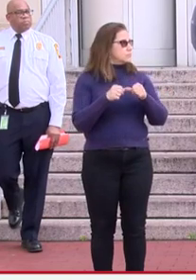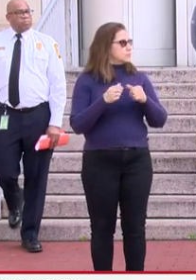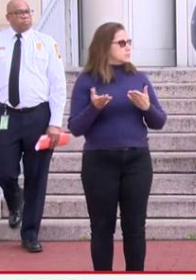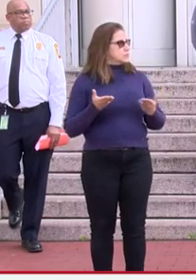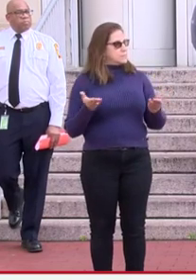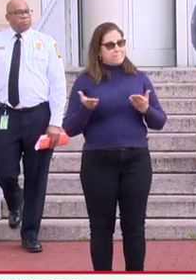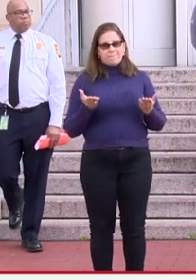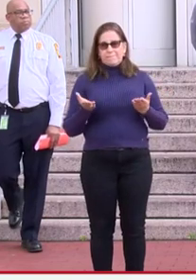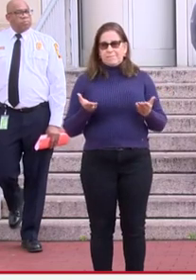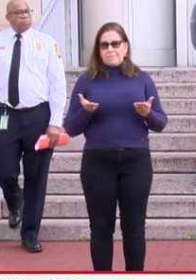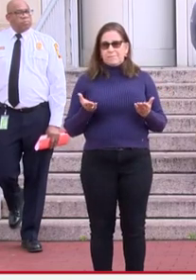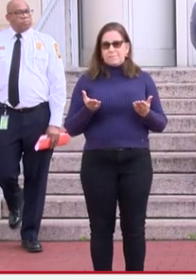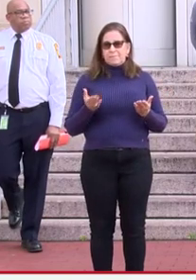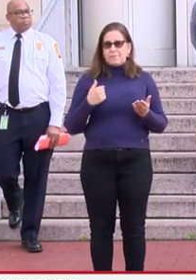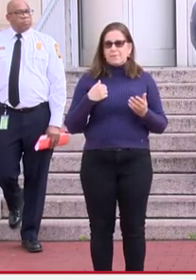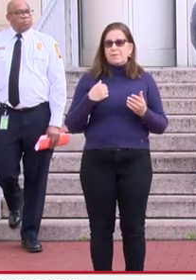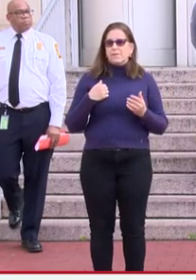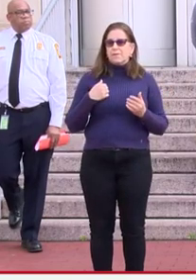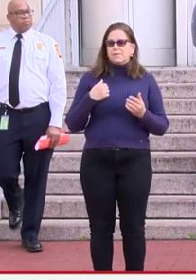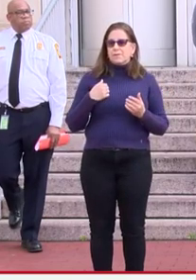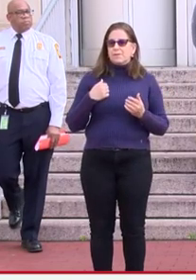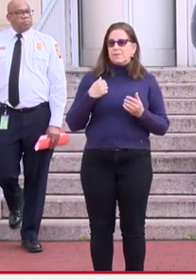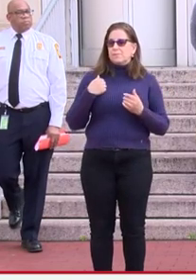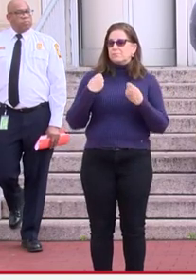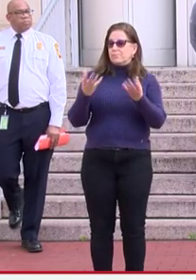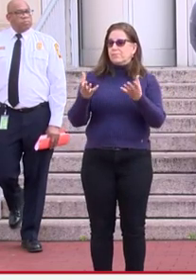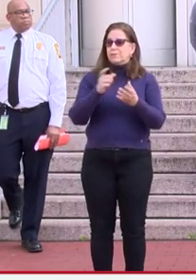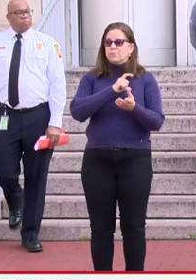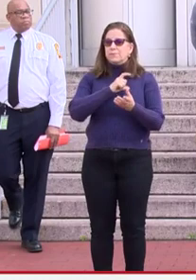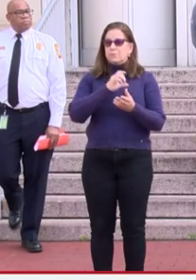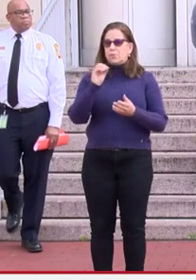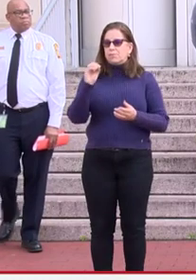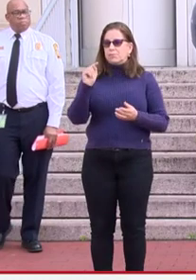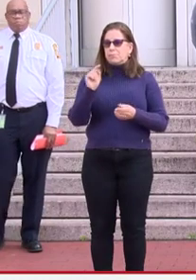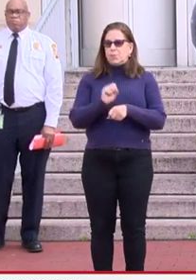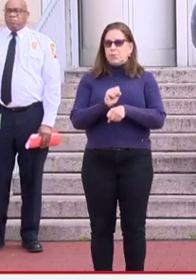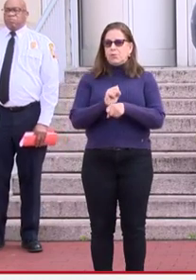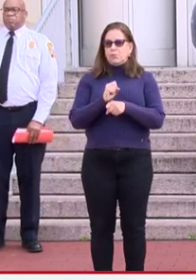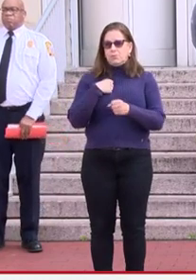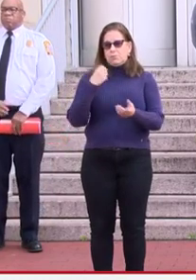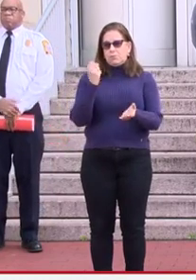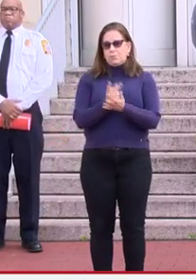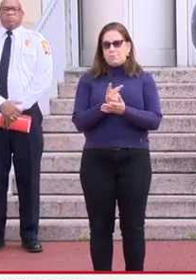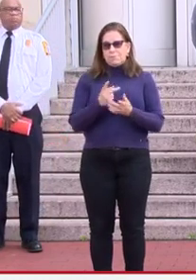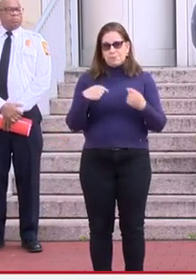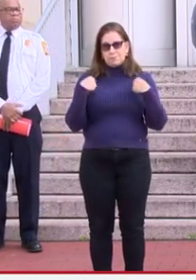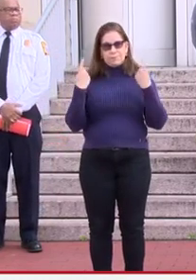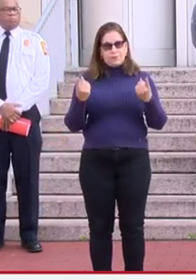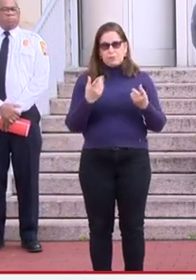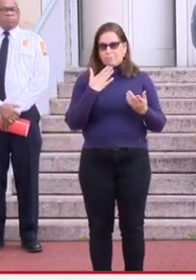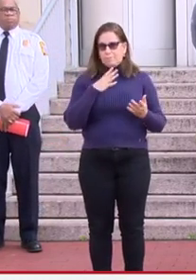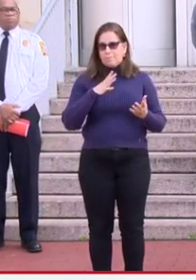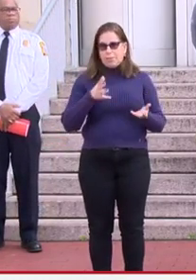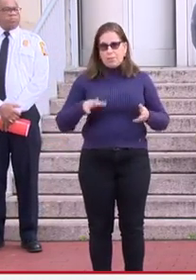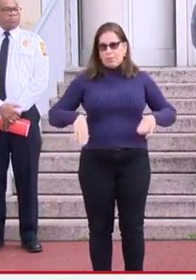use overtime if necessary. So, if it gets to that point, we get to that point. Right now, we're not even close.